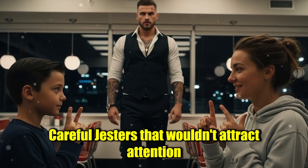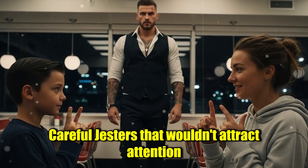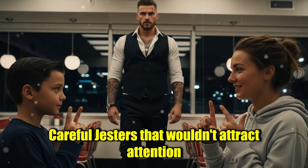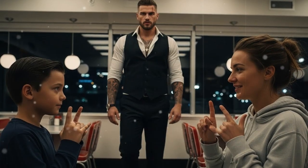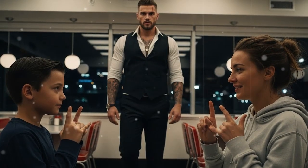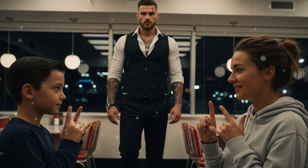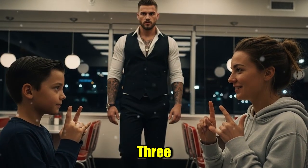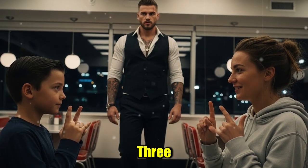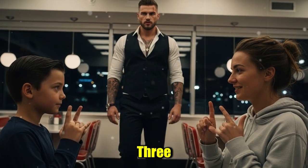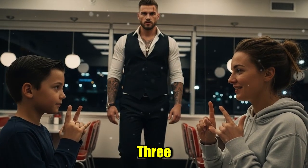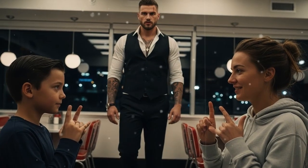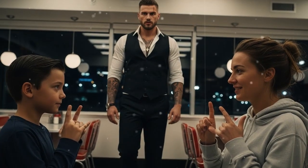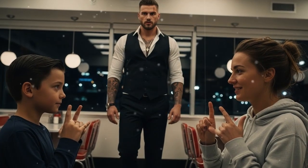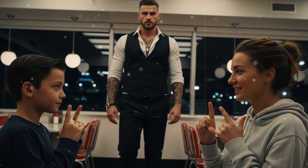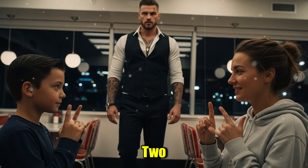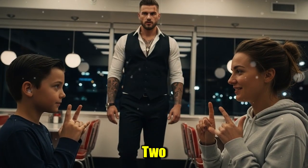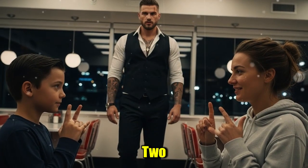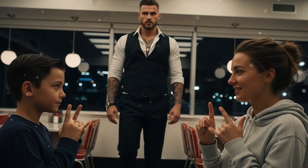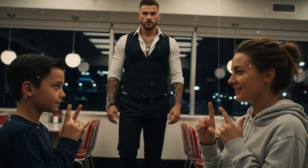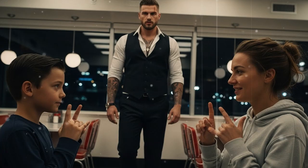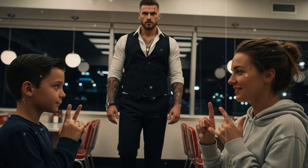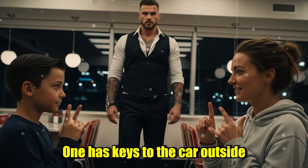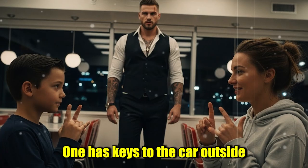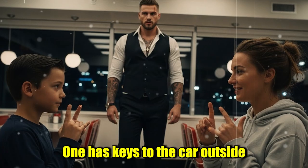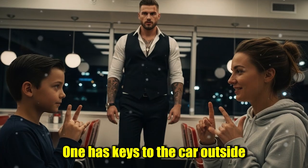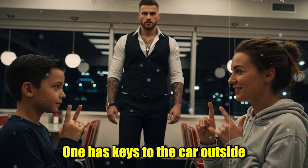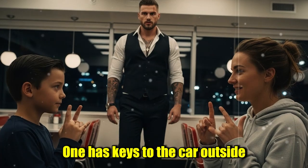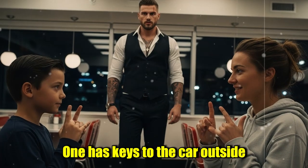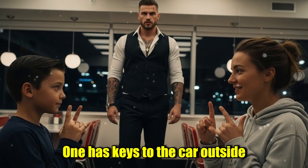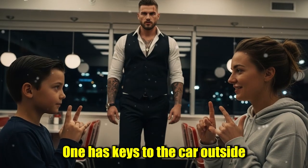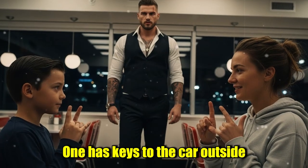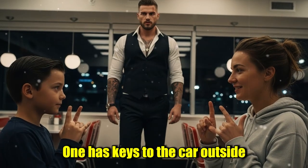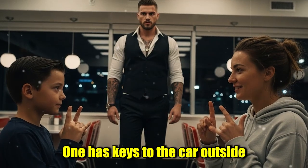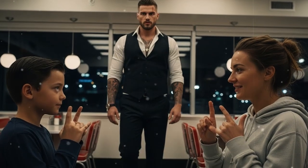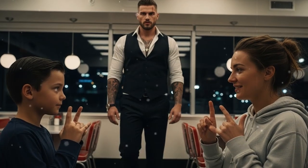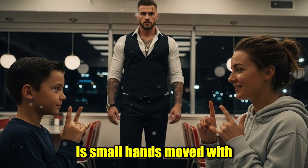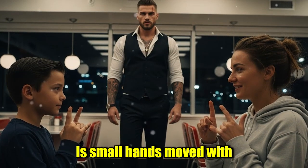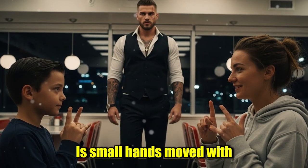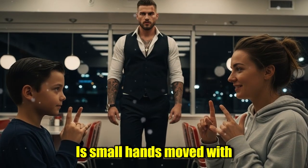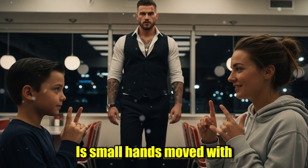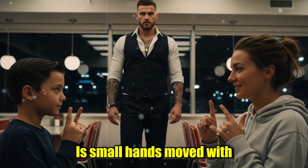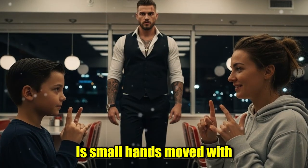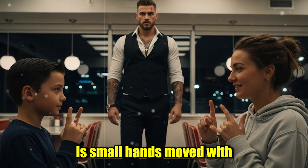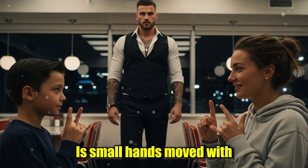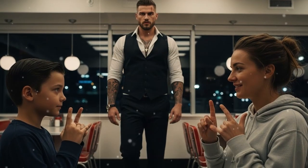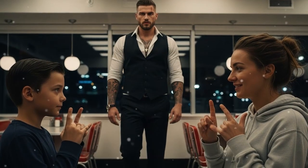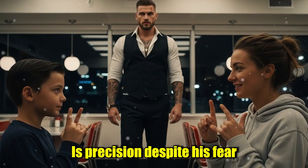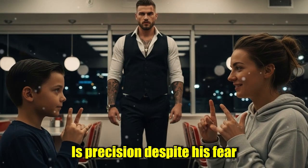attention. 3 men. 2 guns. One has keys to the car outside. His small hands moved with precision